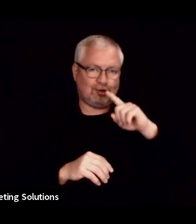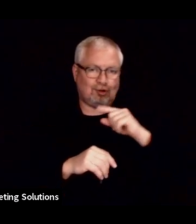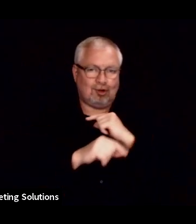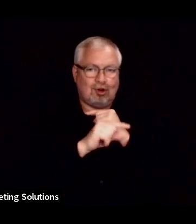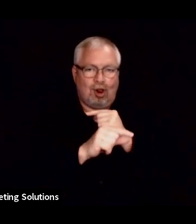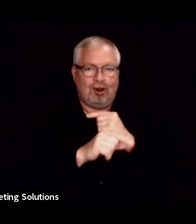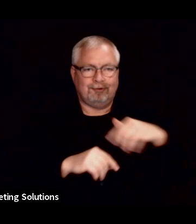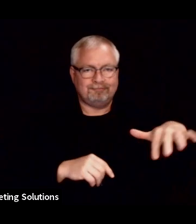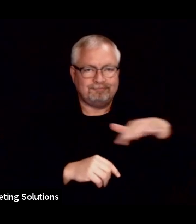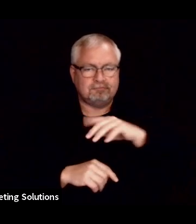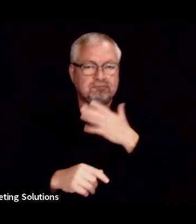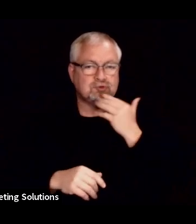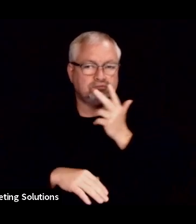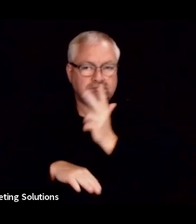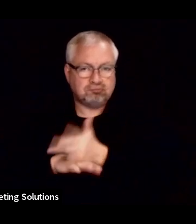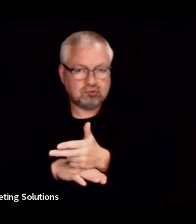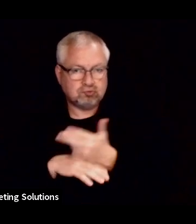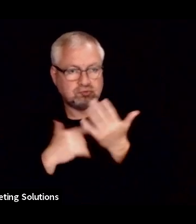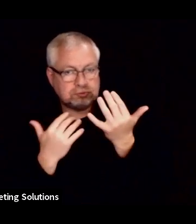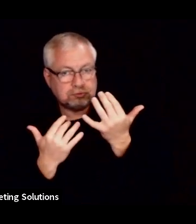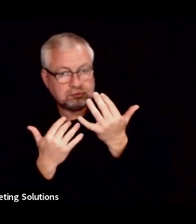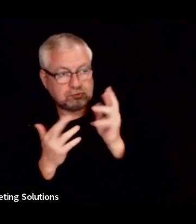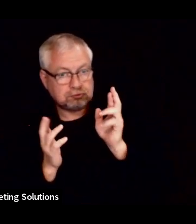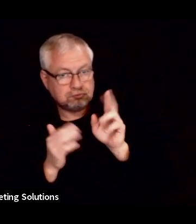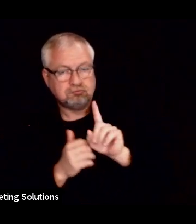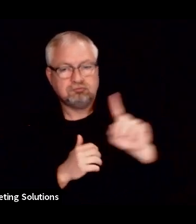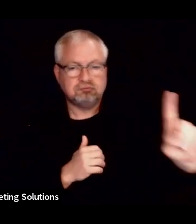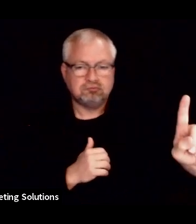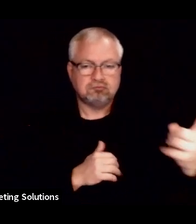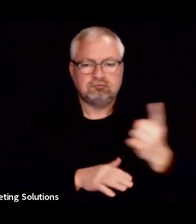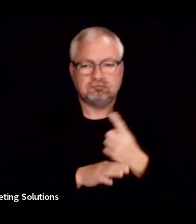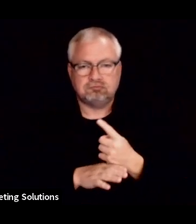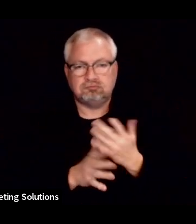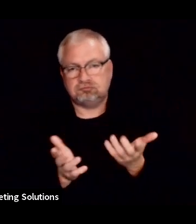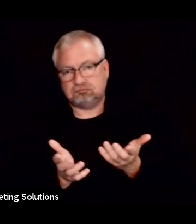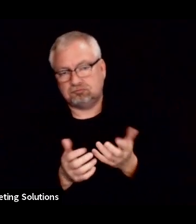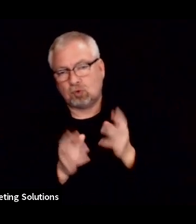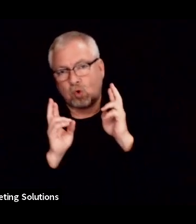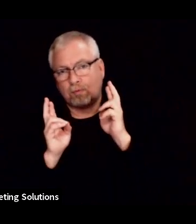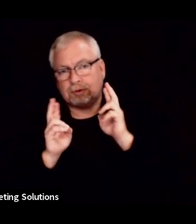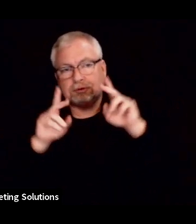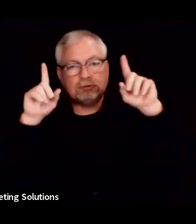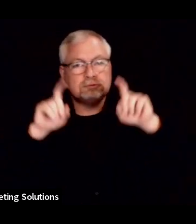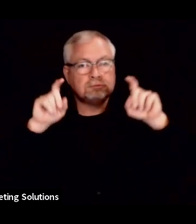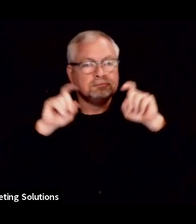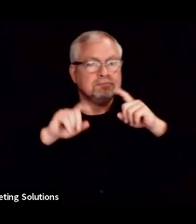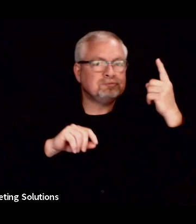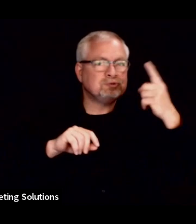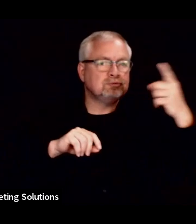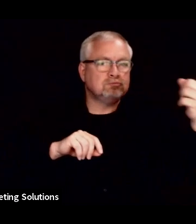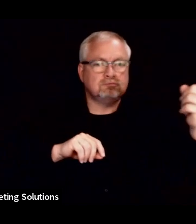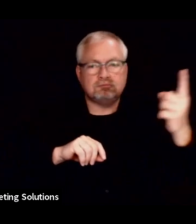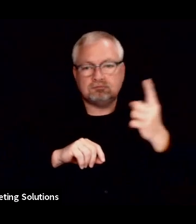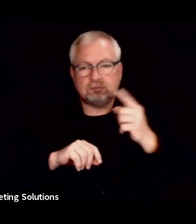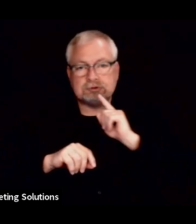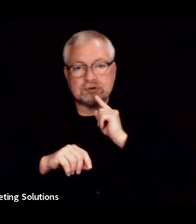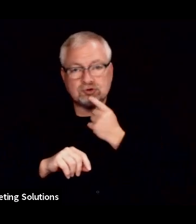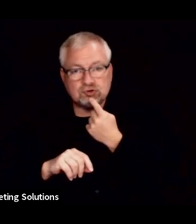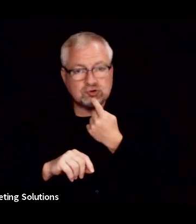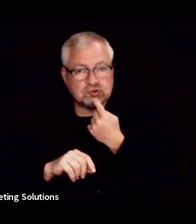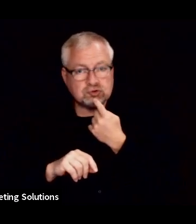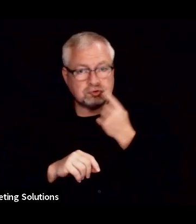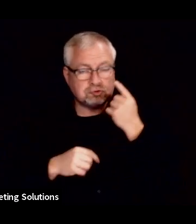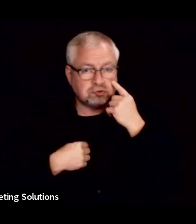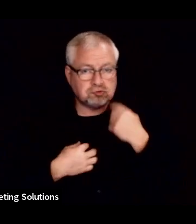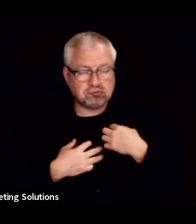hopefully getting tested, it will be something people will take seriously as an opportunity, and it won't be